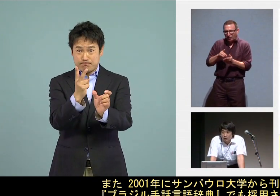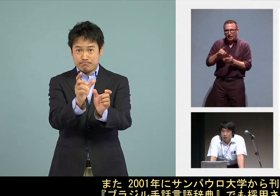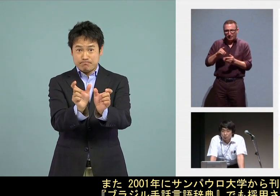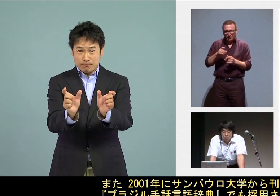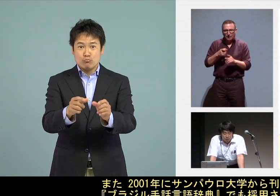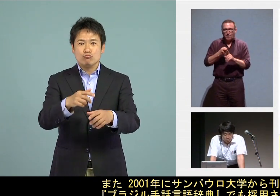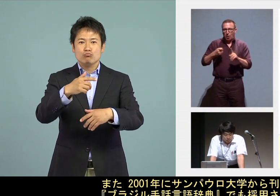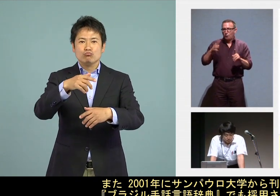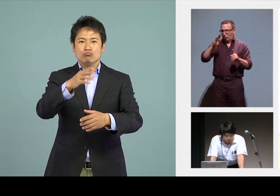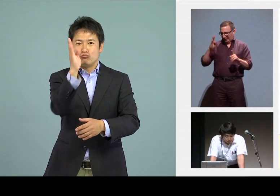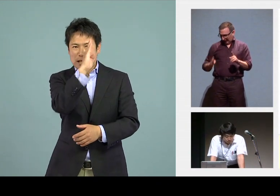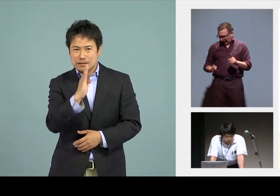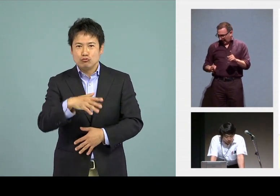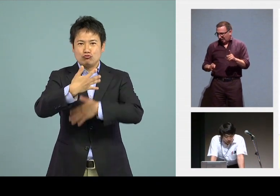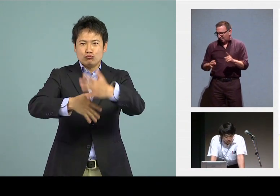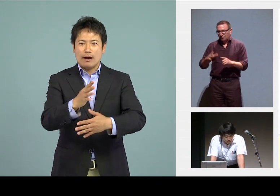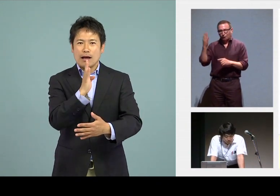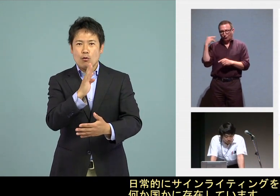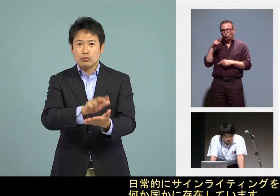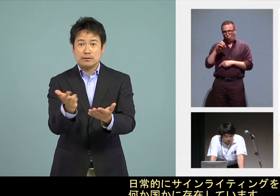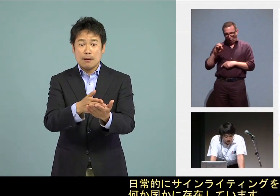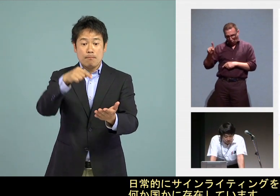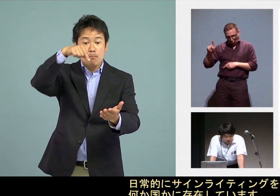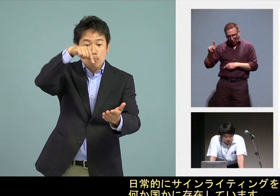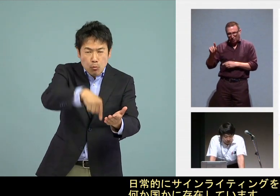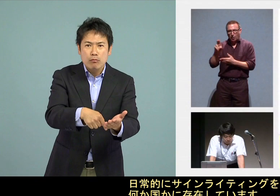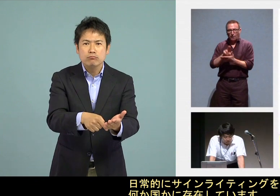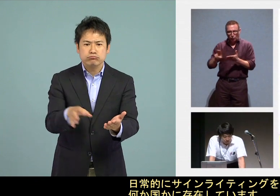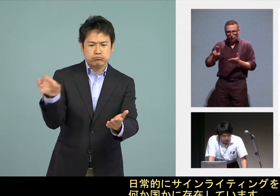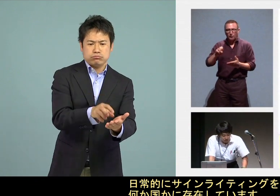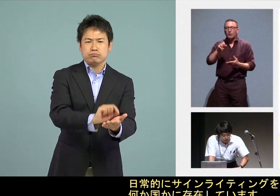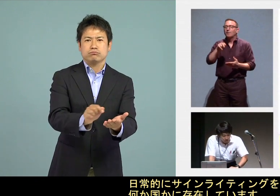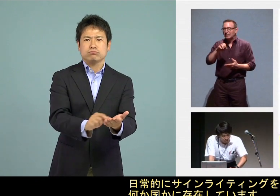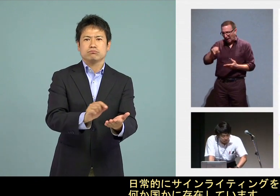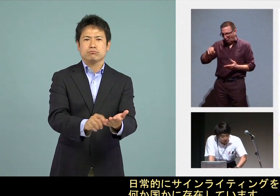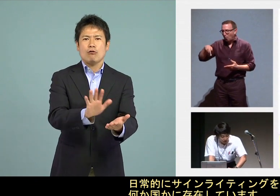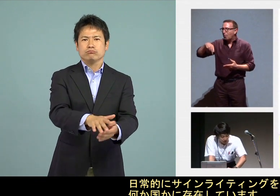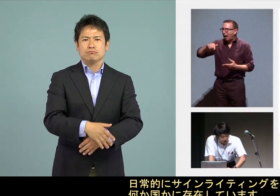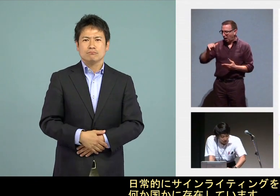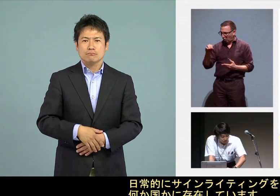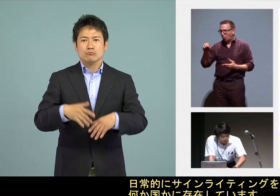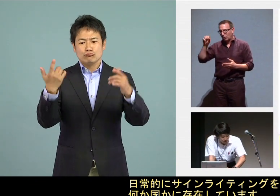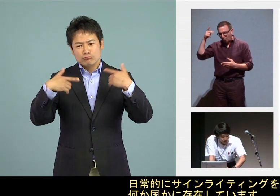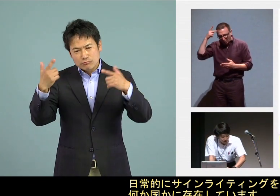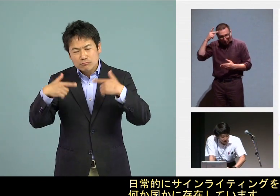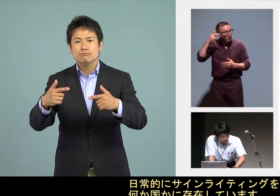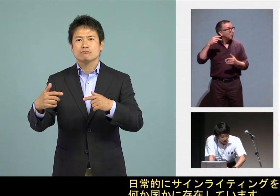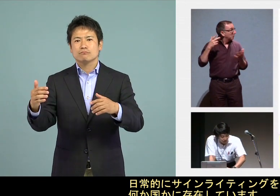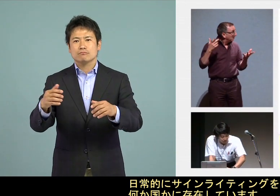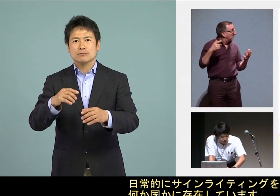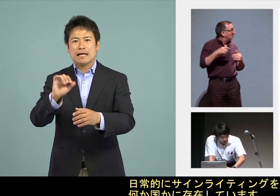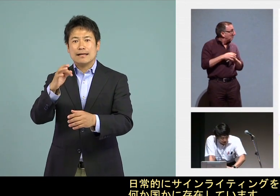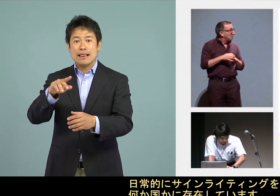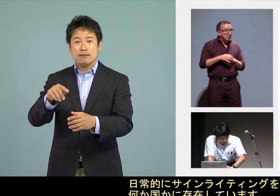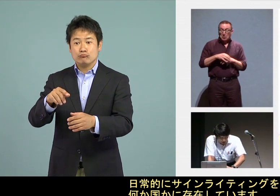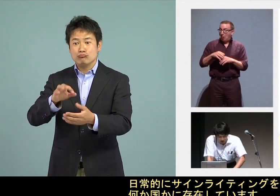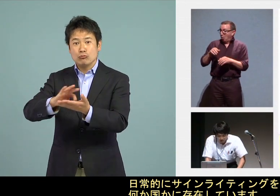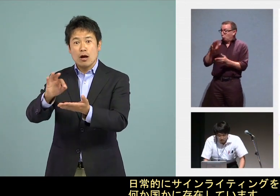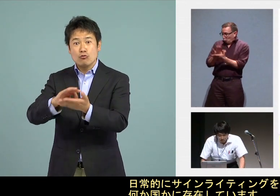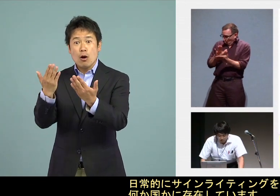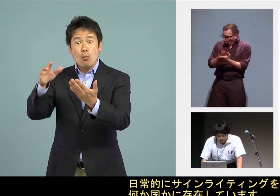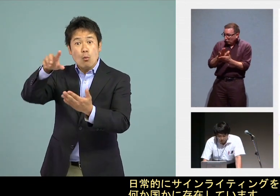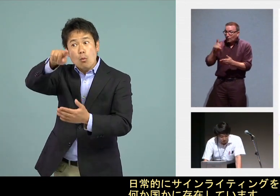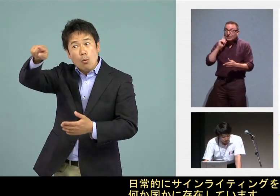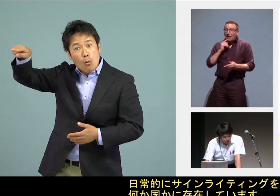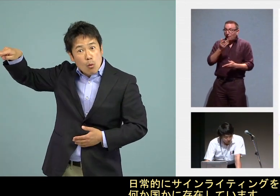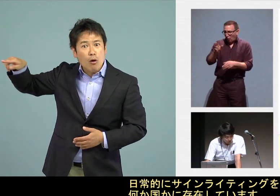in 2001. Schools in several countries are currently using sign writing on a daily